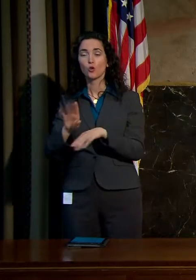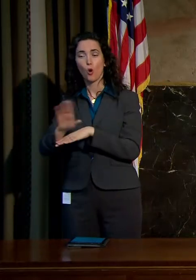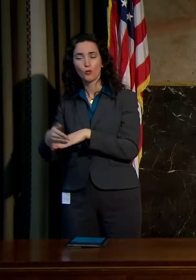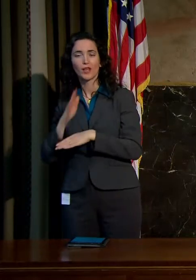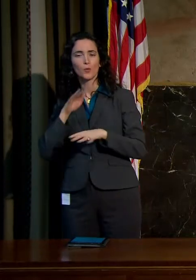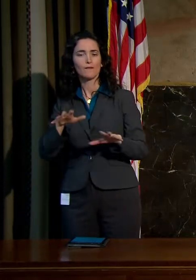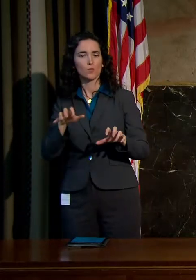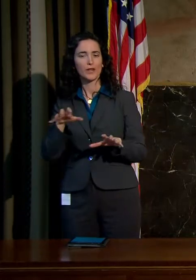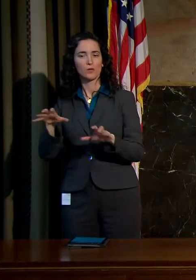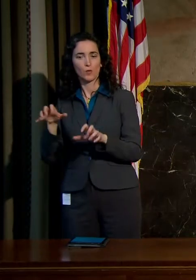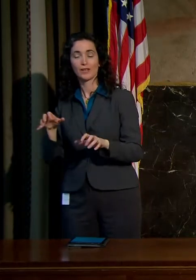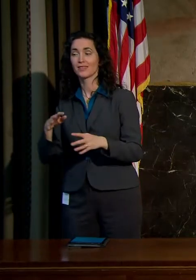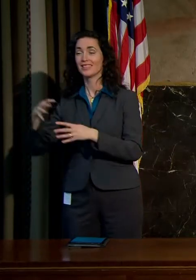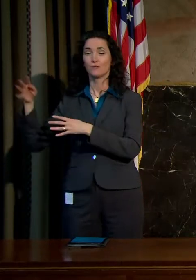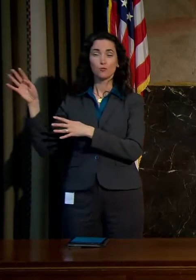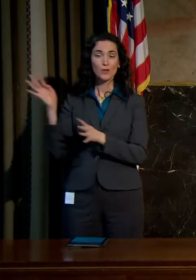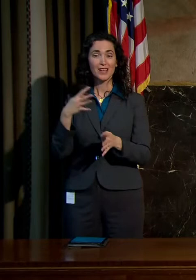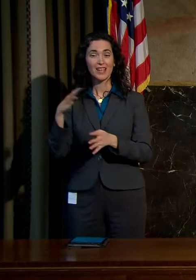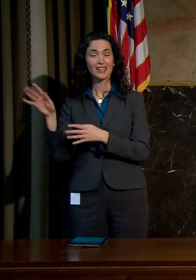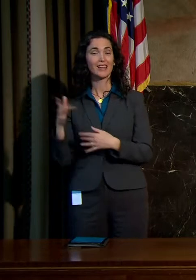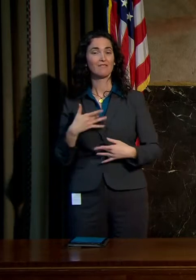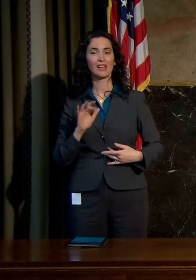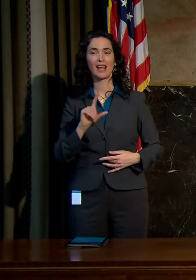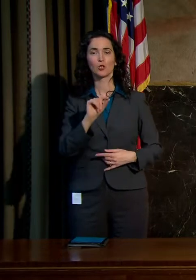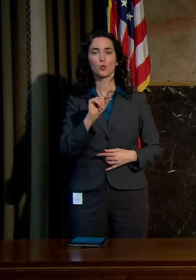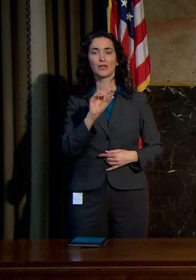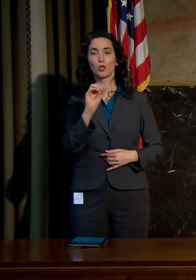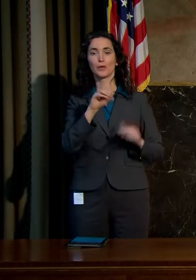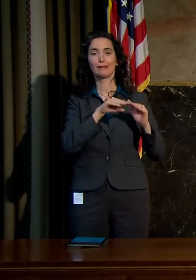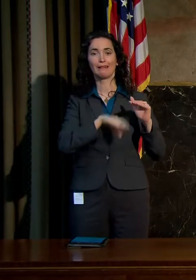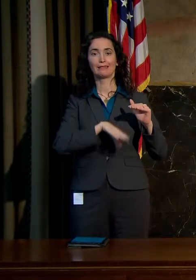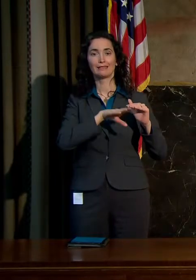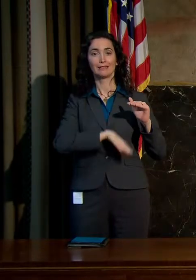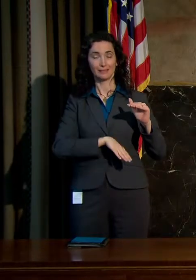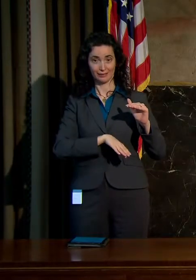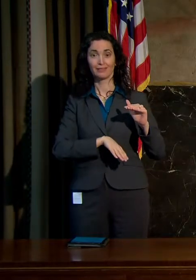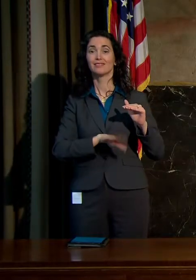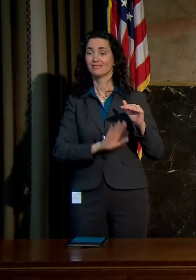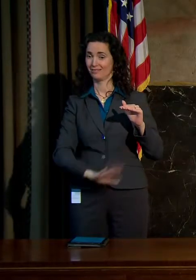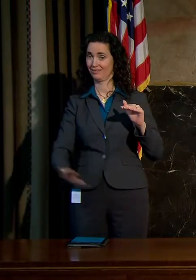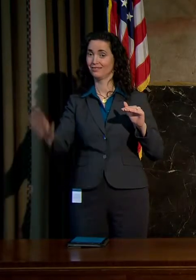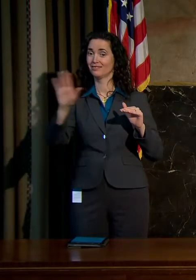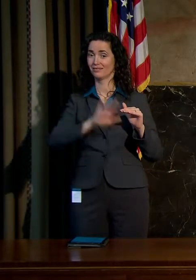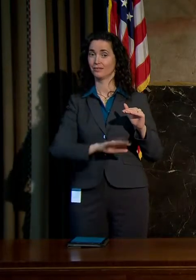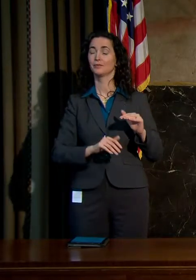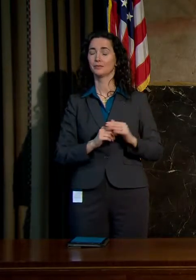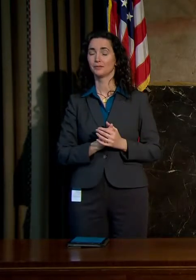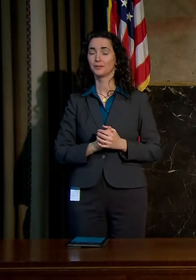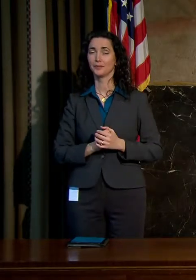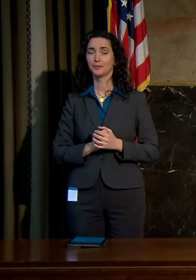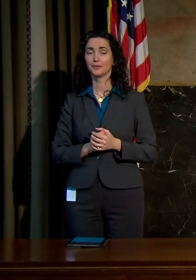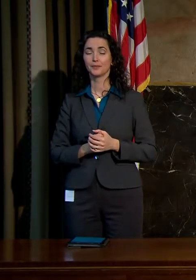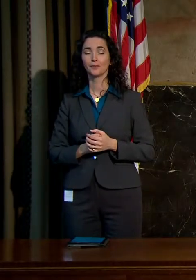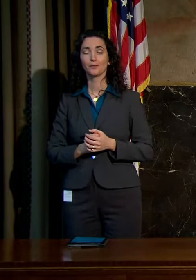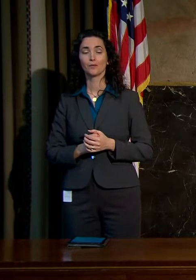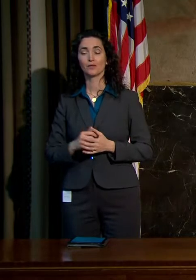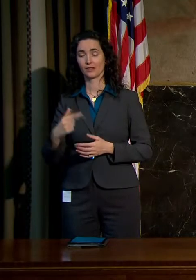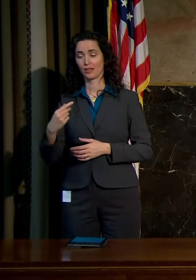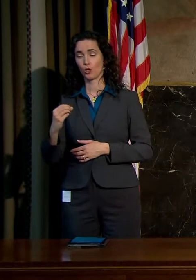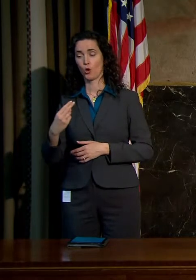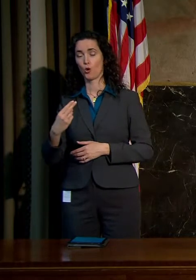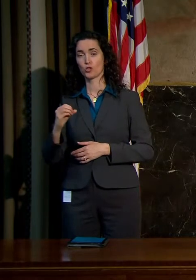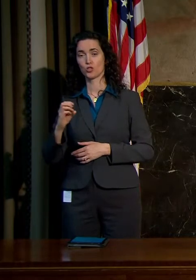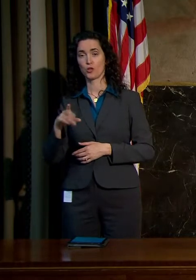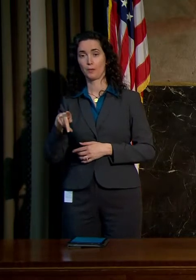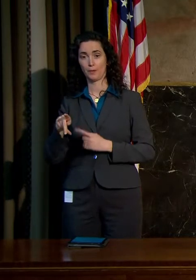temperatures with wind chills in the teens across a big portion of the state. GOSEP has opened